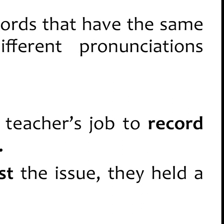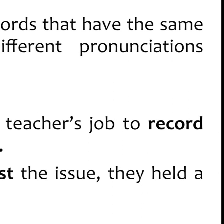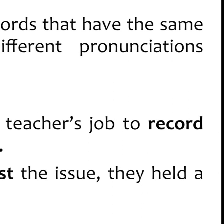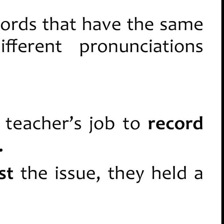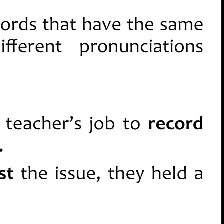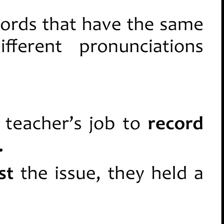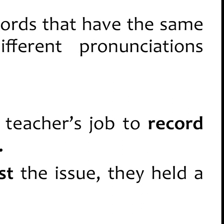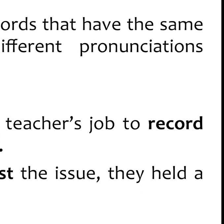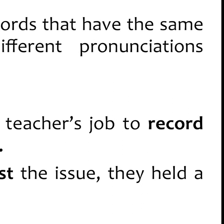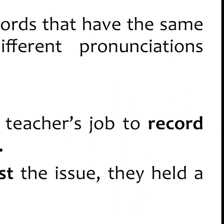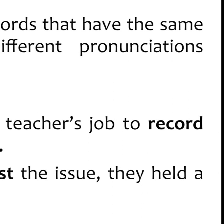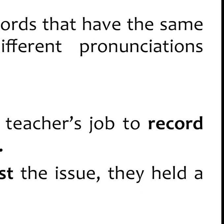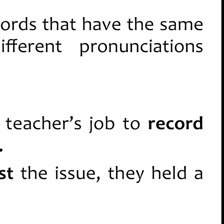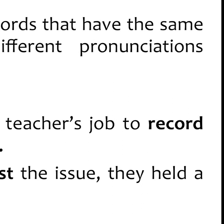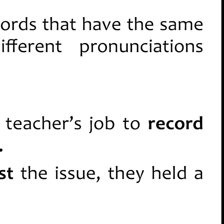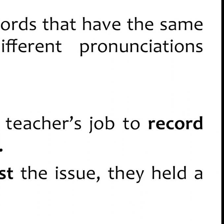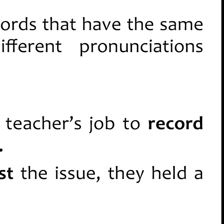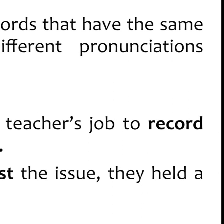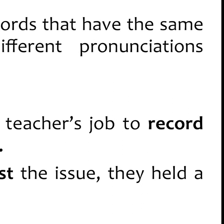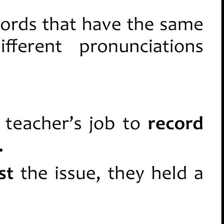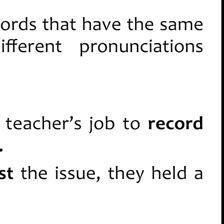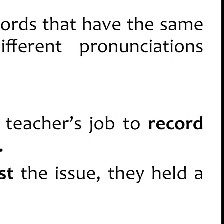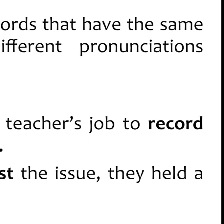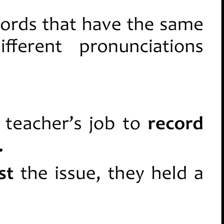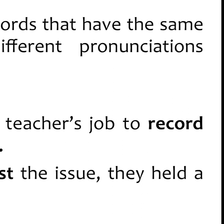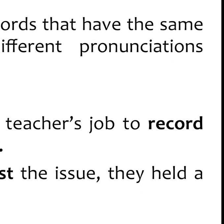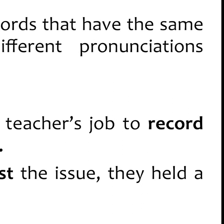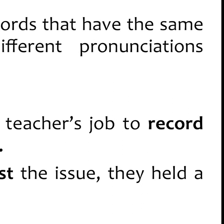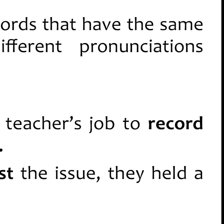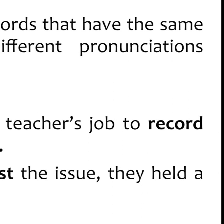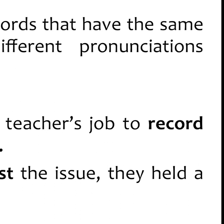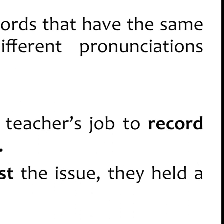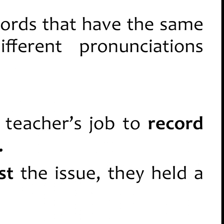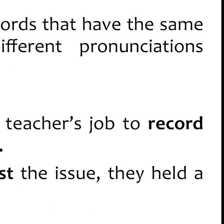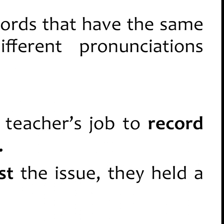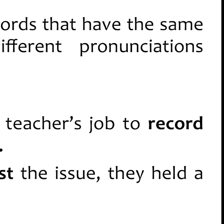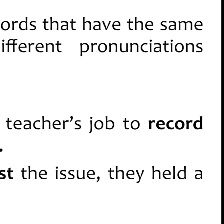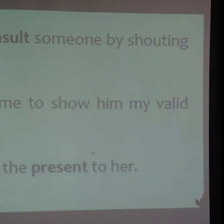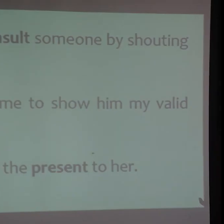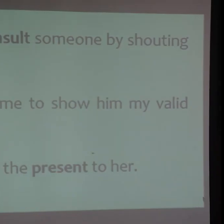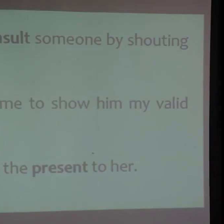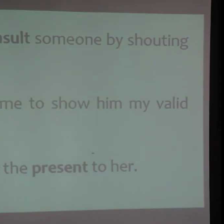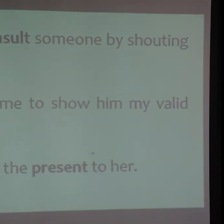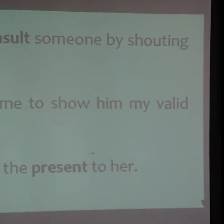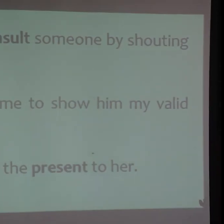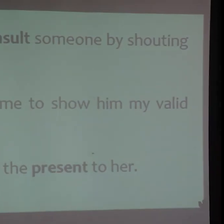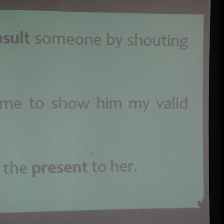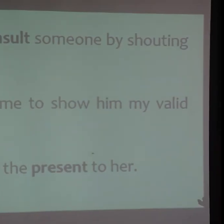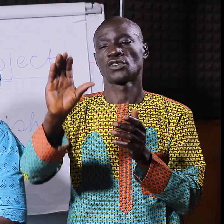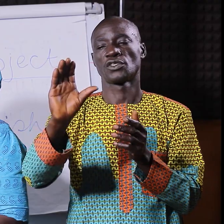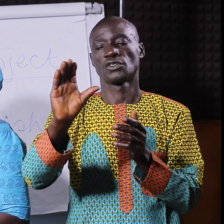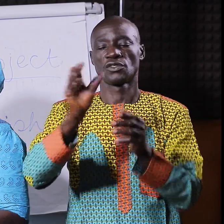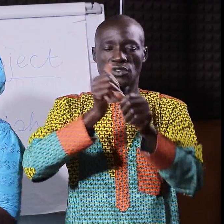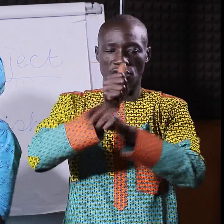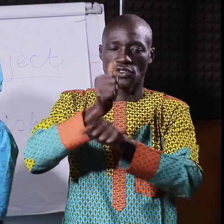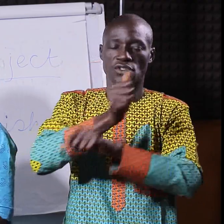to do, to go into competition. And the main event is a contest. C, insult.